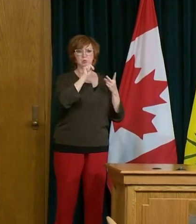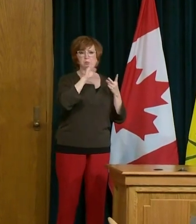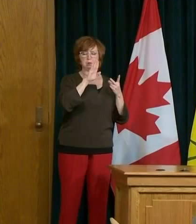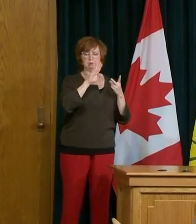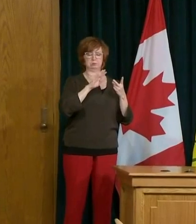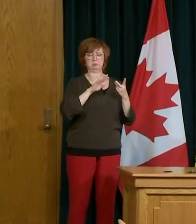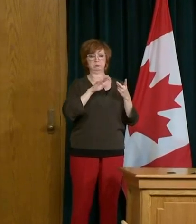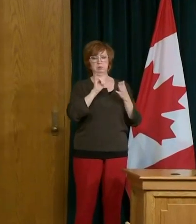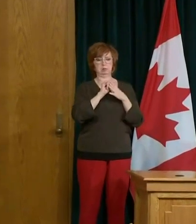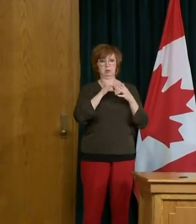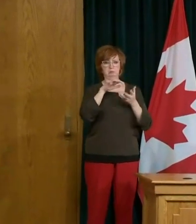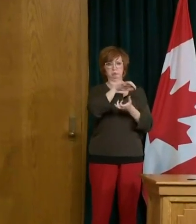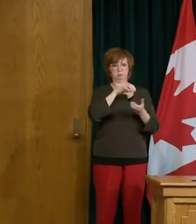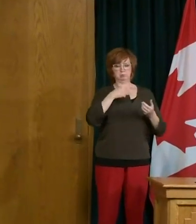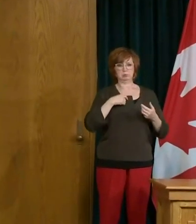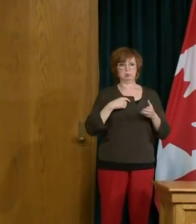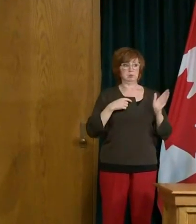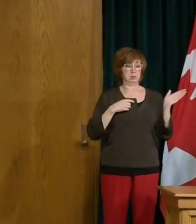on centralized